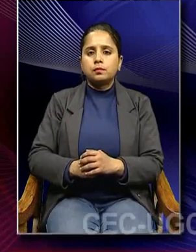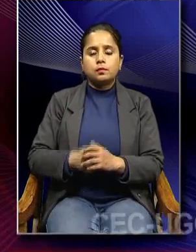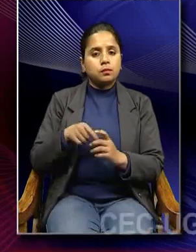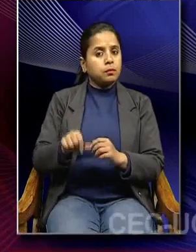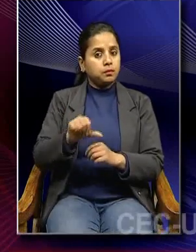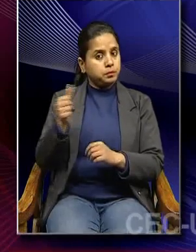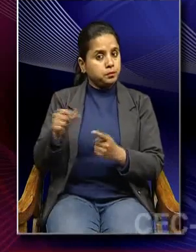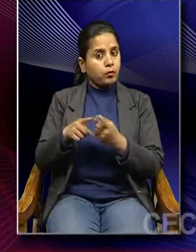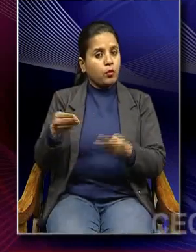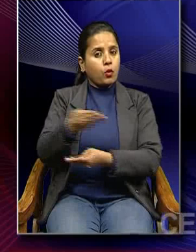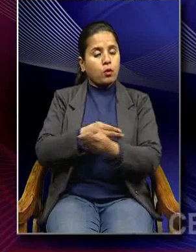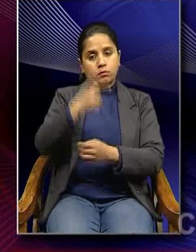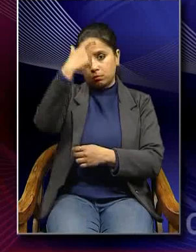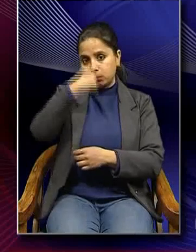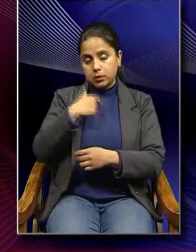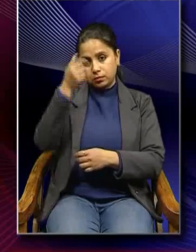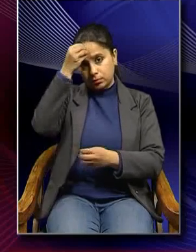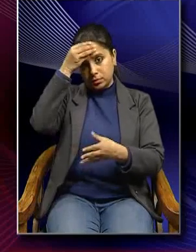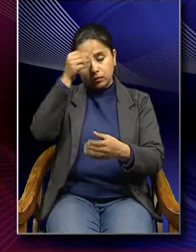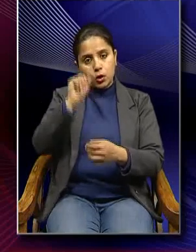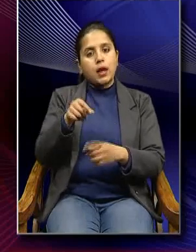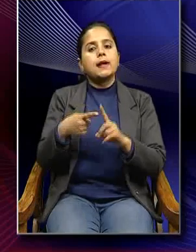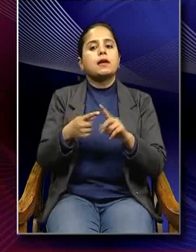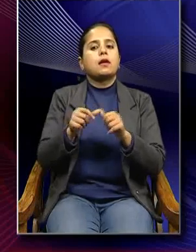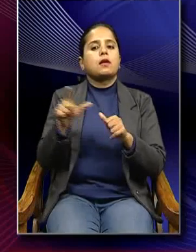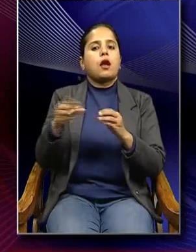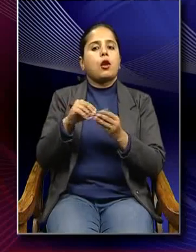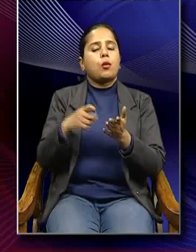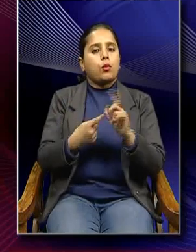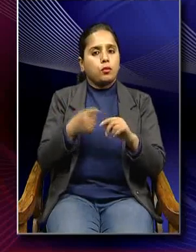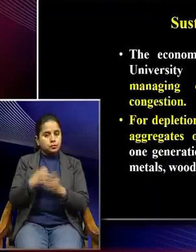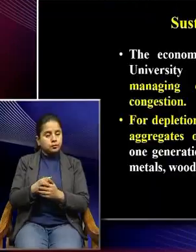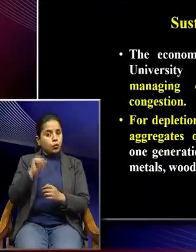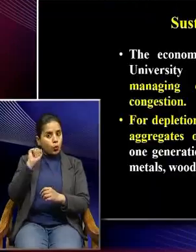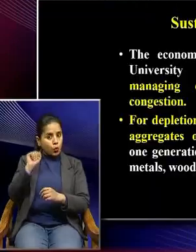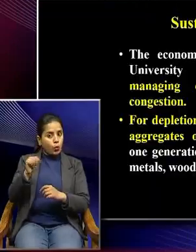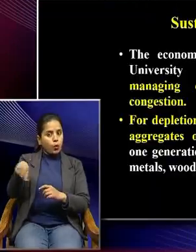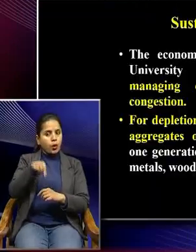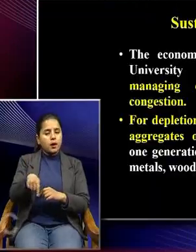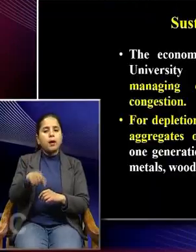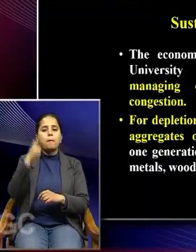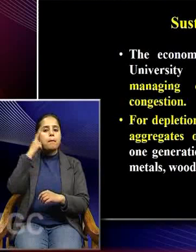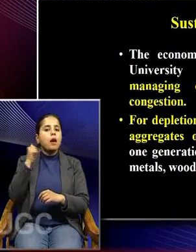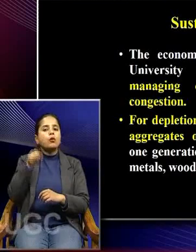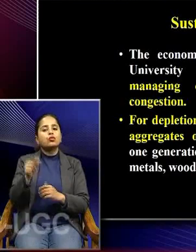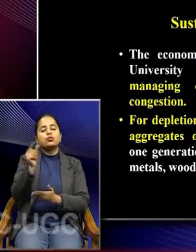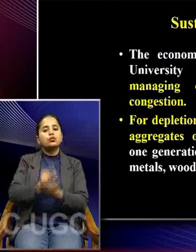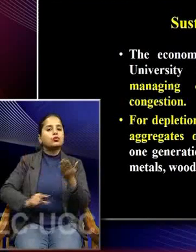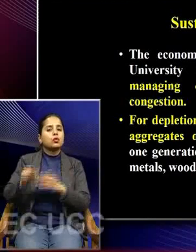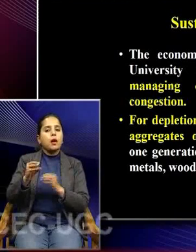Another economist known as Talbot Page of Brown University